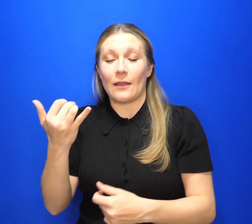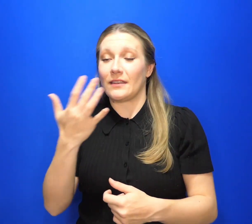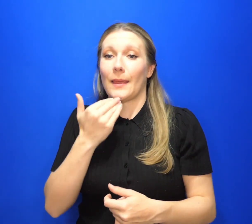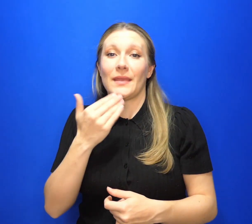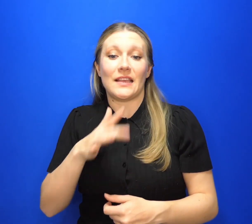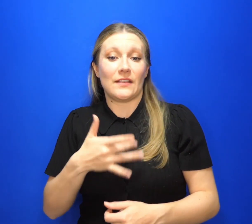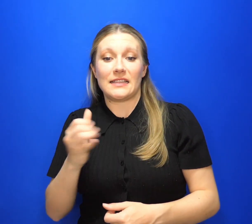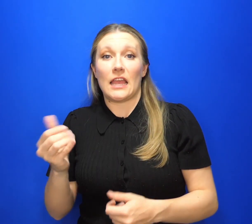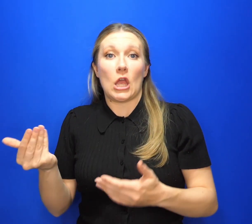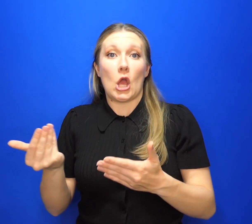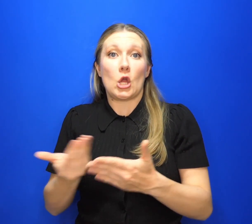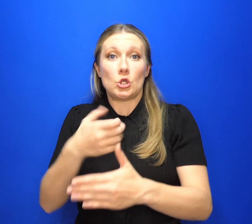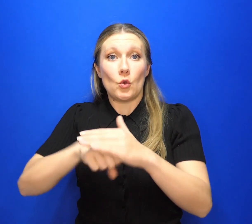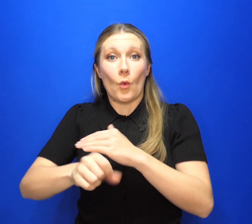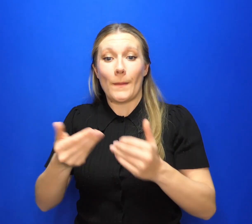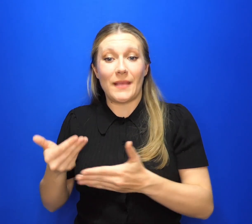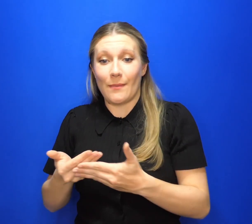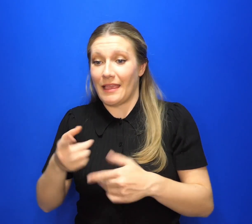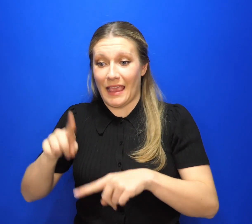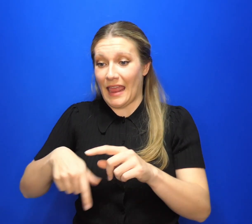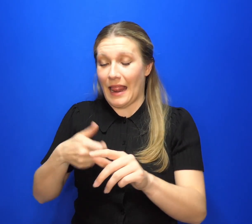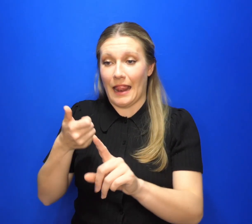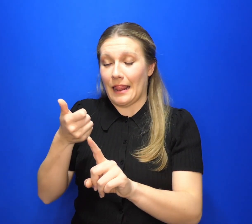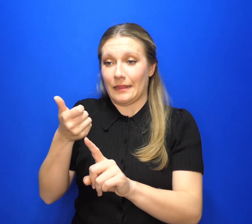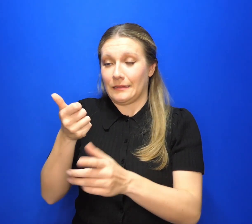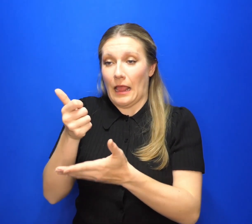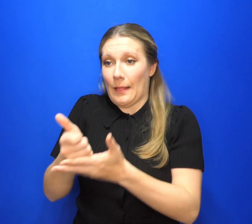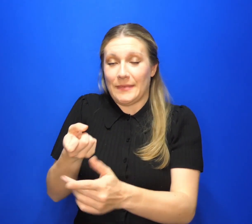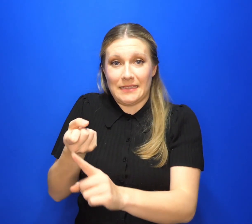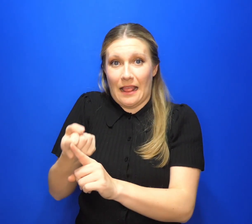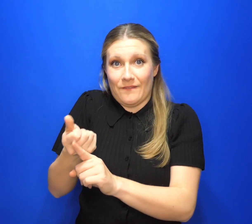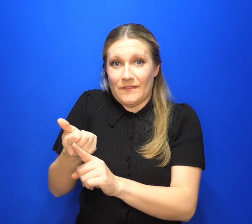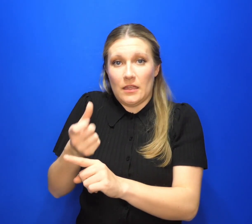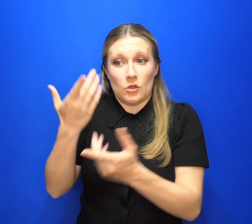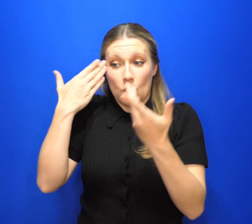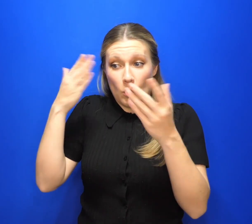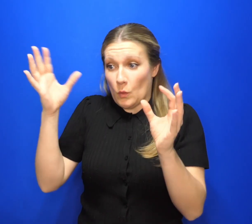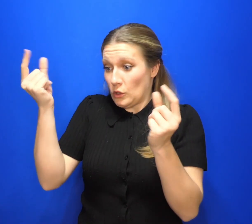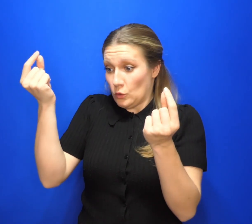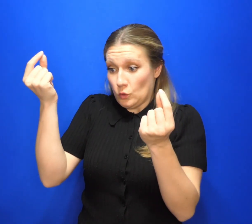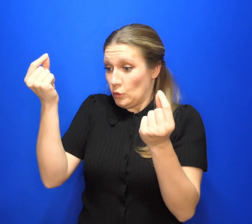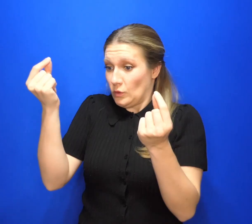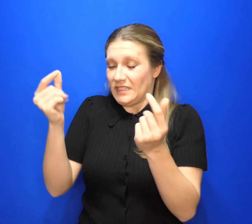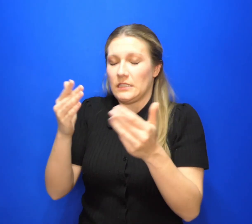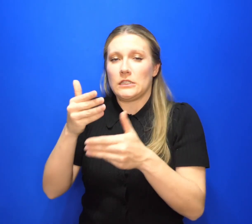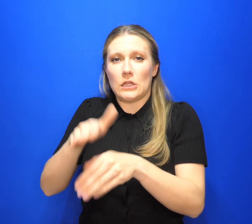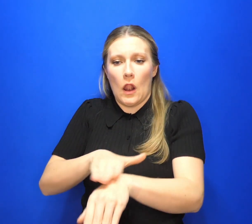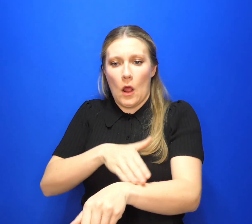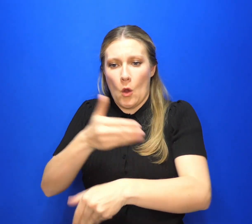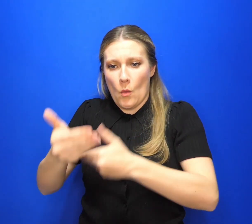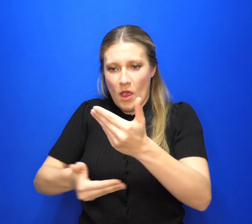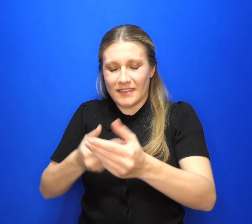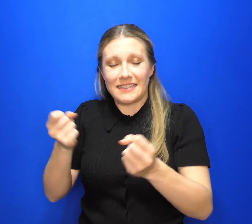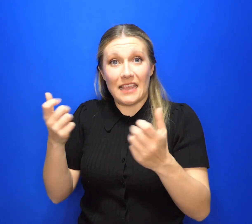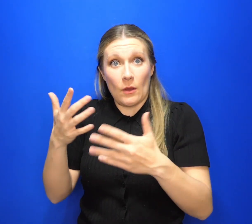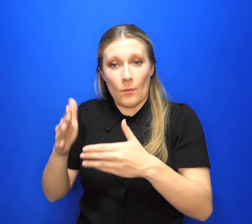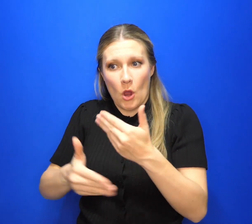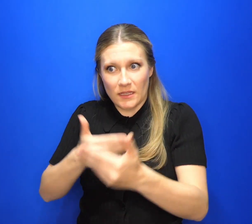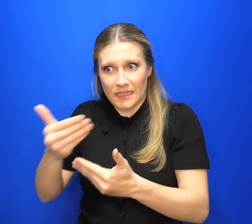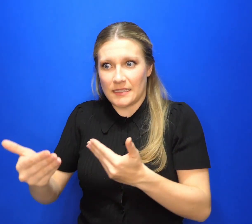sudden. Correct. It can't help itself. You don't know what you're doing yet, and it's a very slow process and a scary process, and a process where you